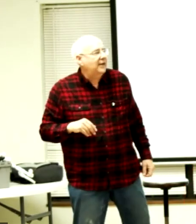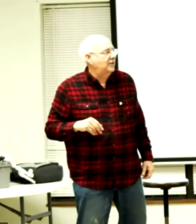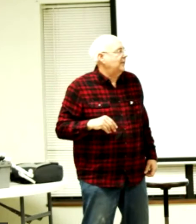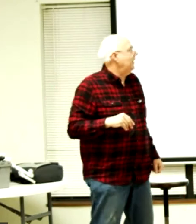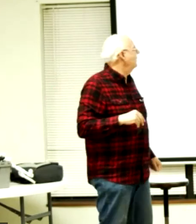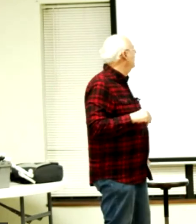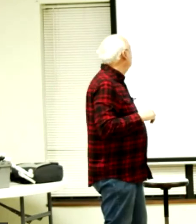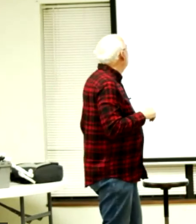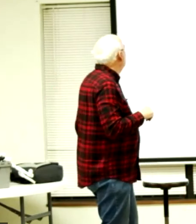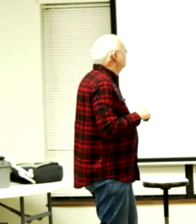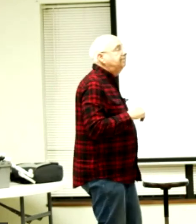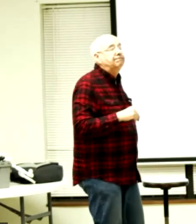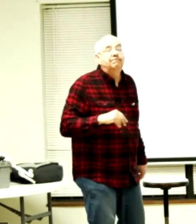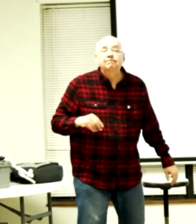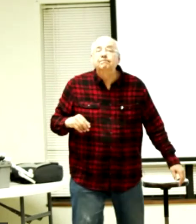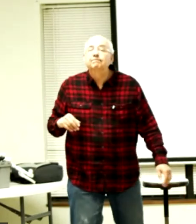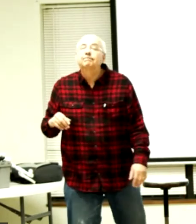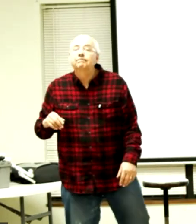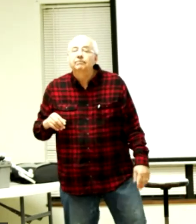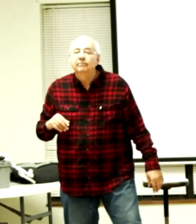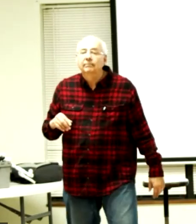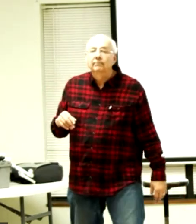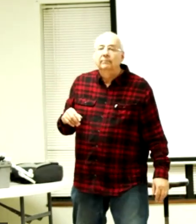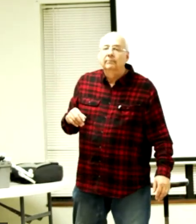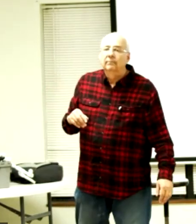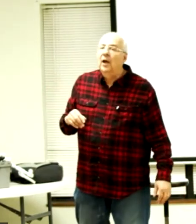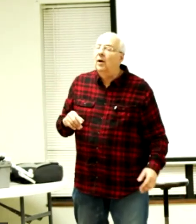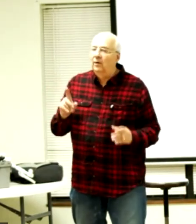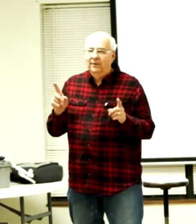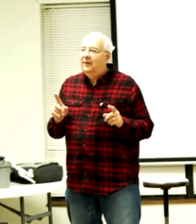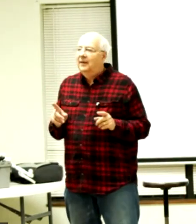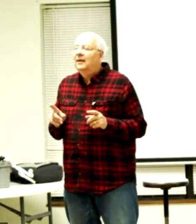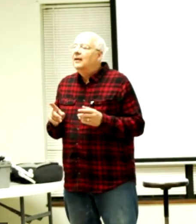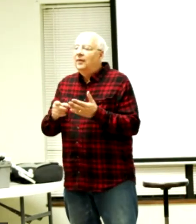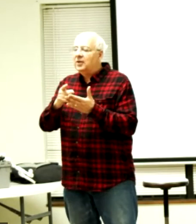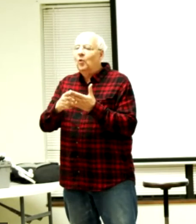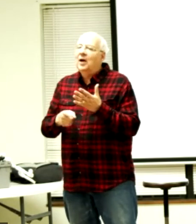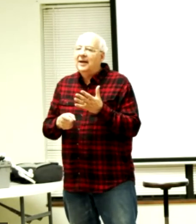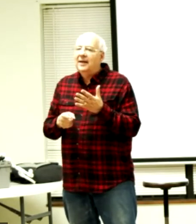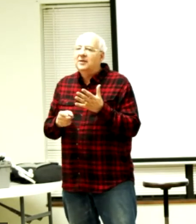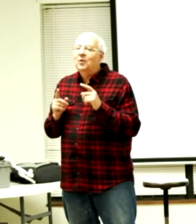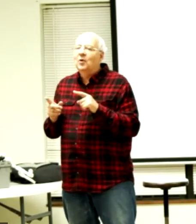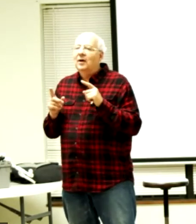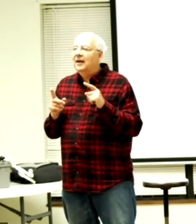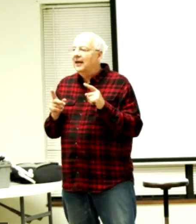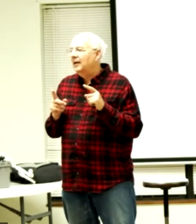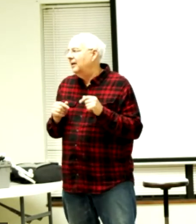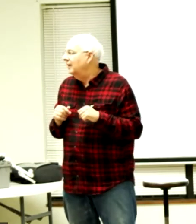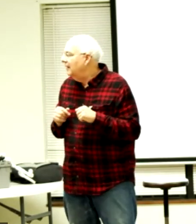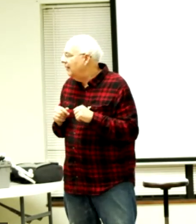variations on that. So would they do name what? No, This what is more a, how do we